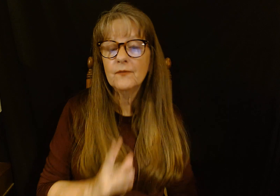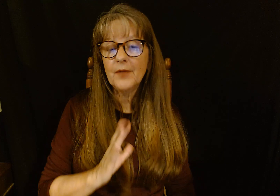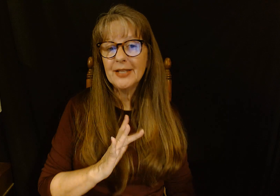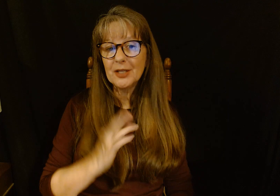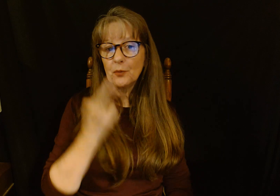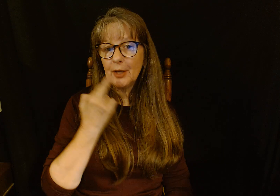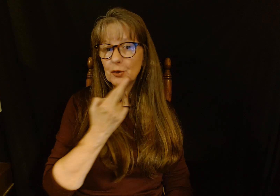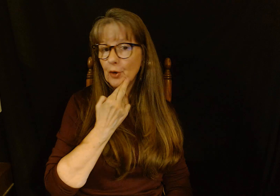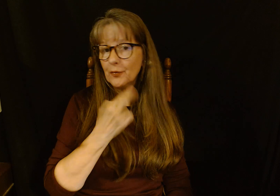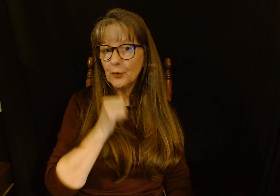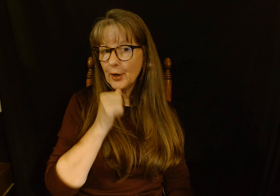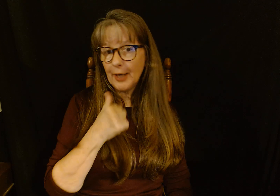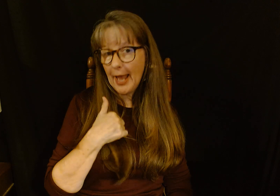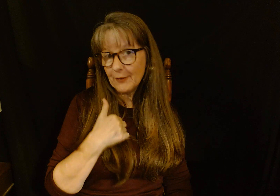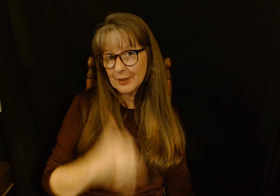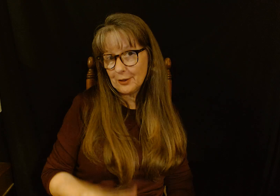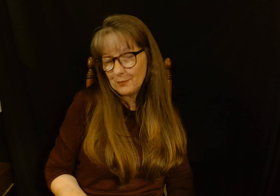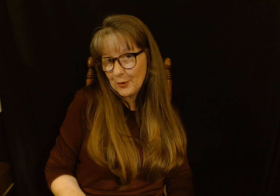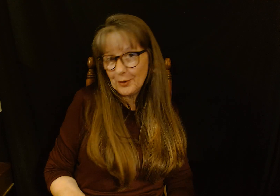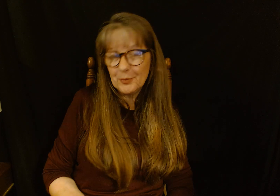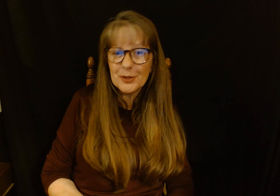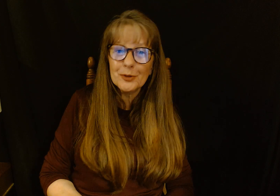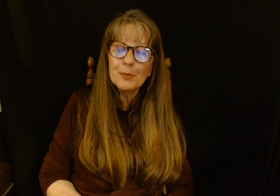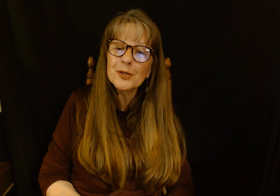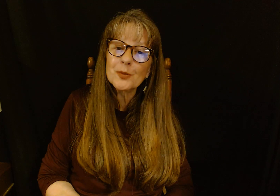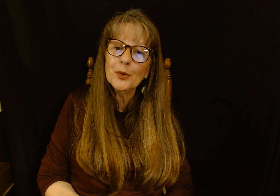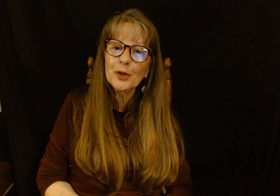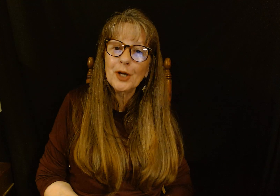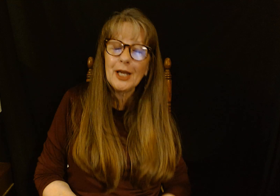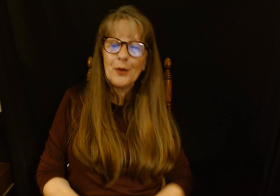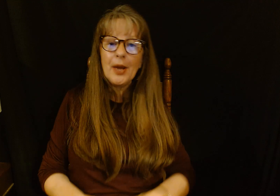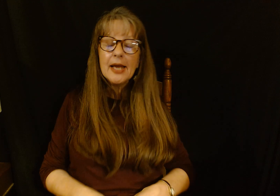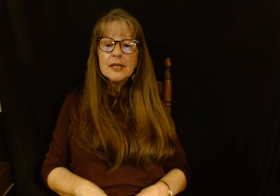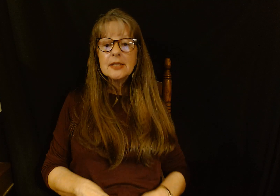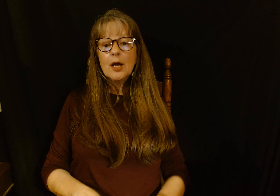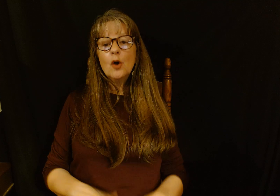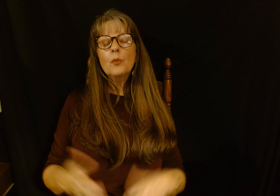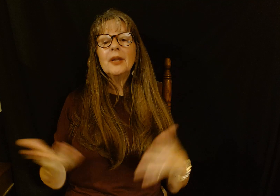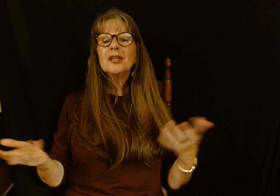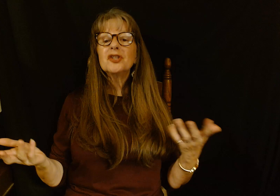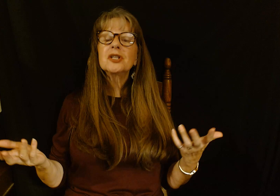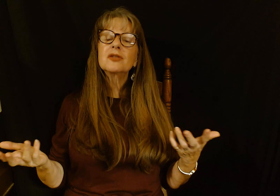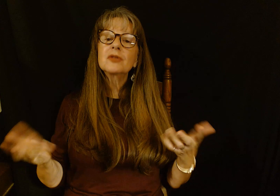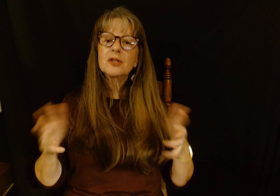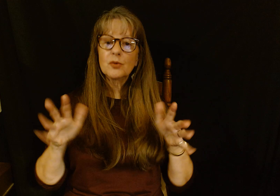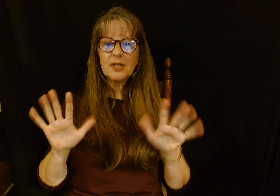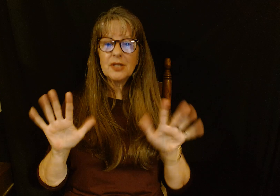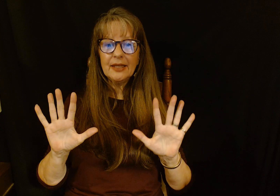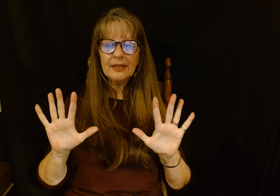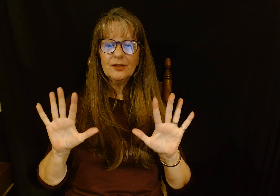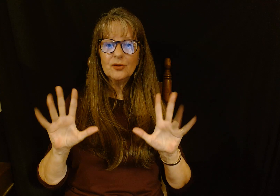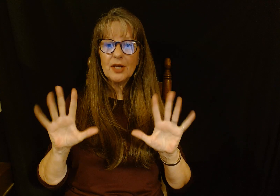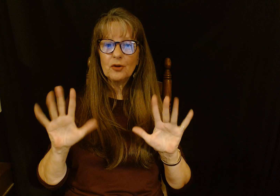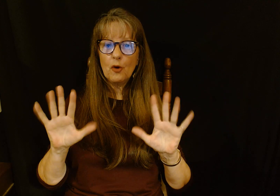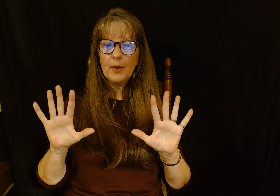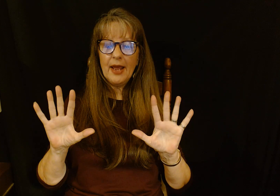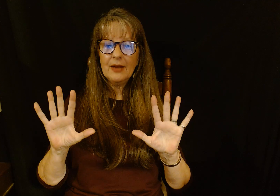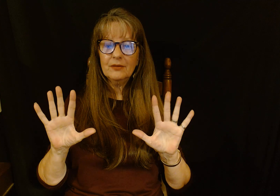fancy restaurant, they're not going to have a salad bar, but so it depends on where you're going to go. But let's just do this. So salad, you take your open hand